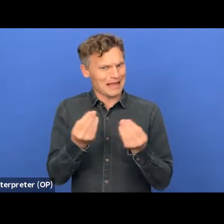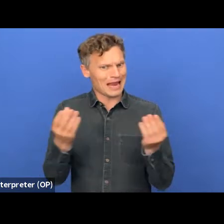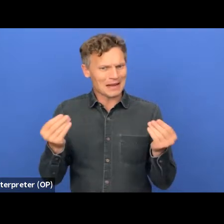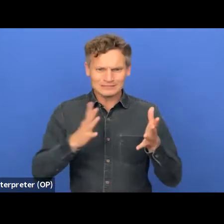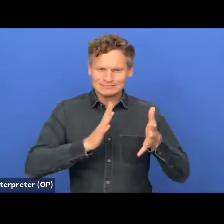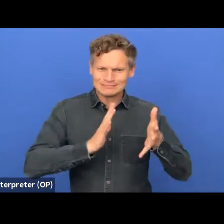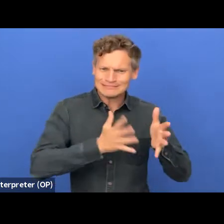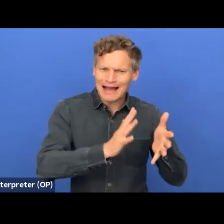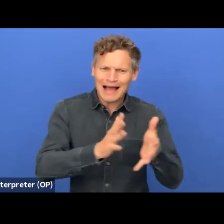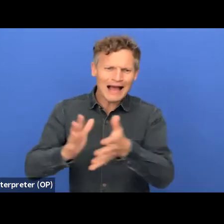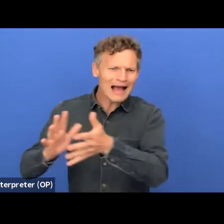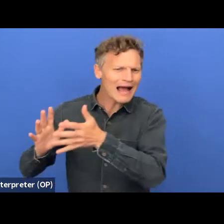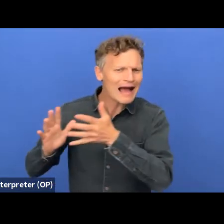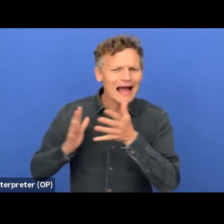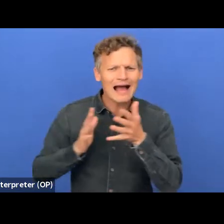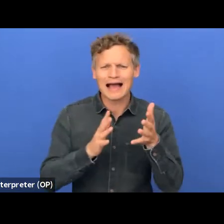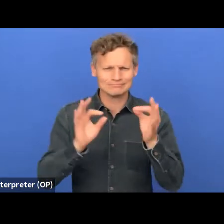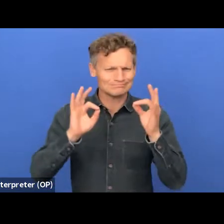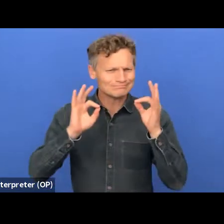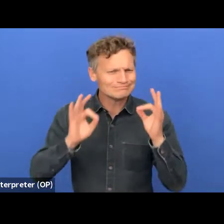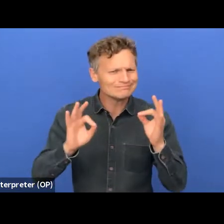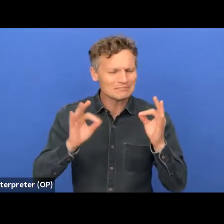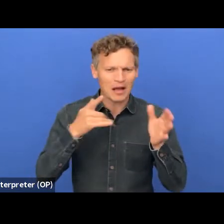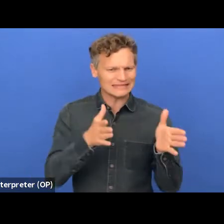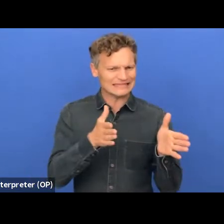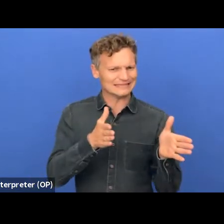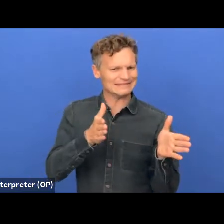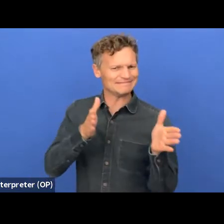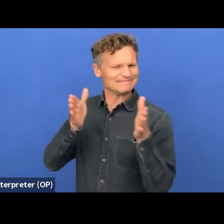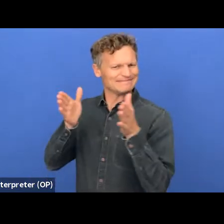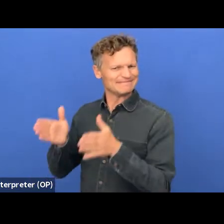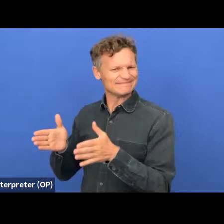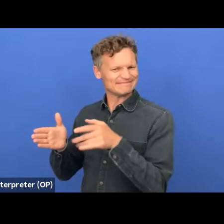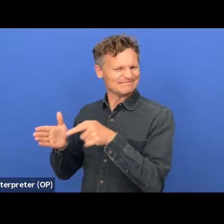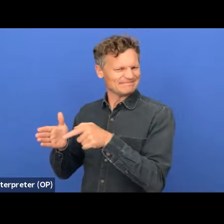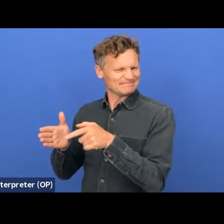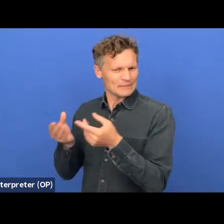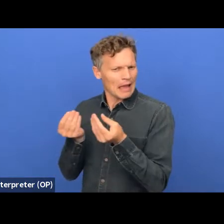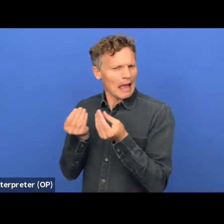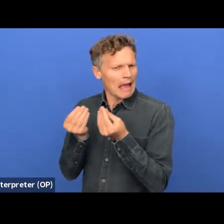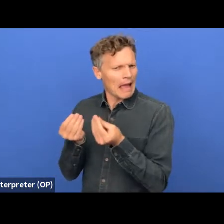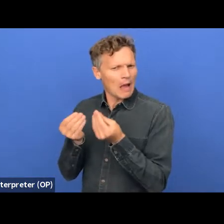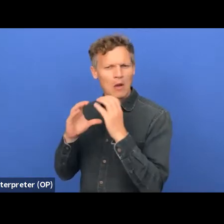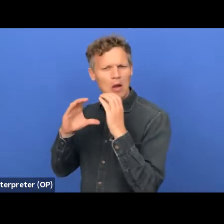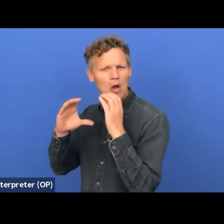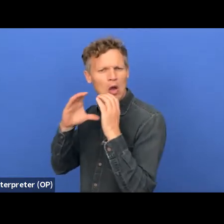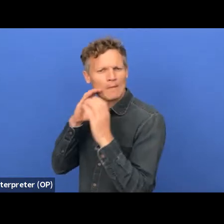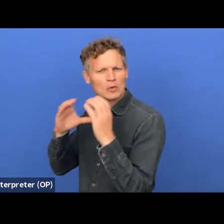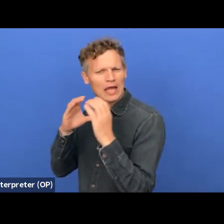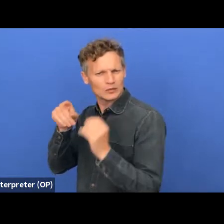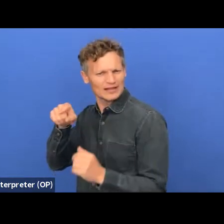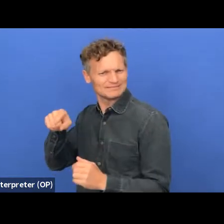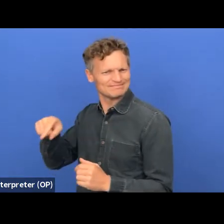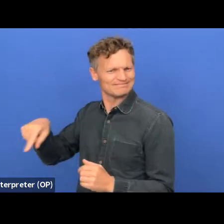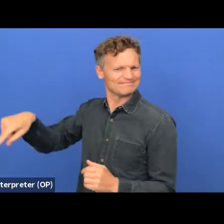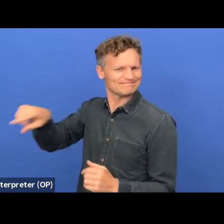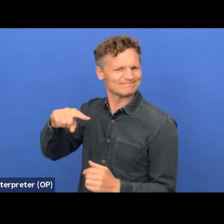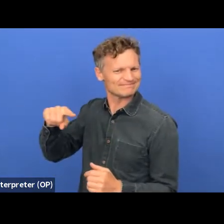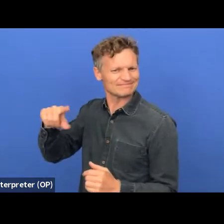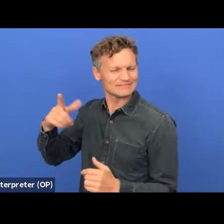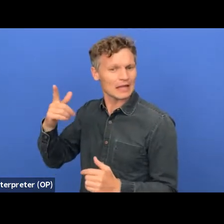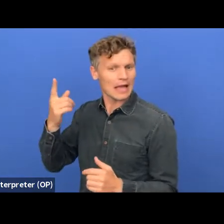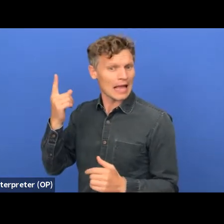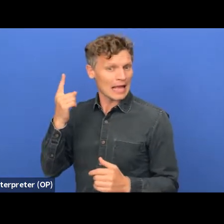with how we communicate effectively, or resources that are available for those who are still able